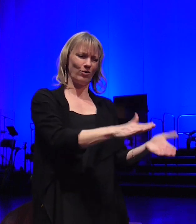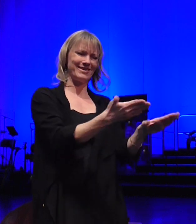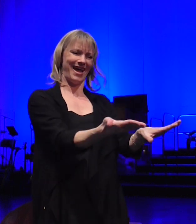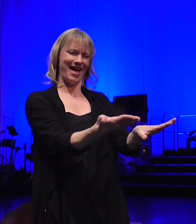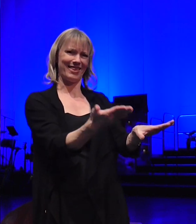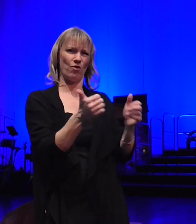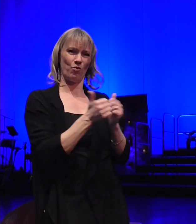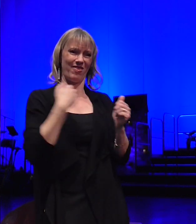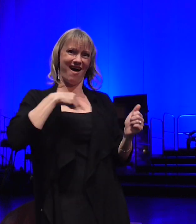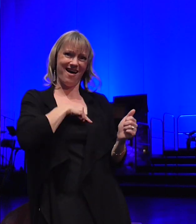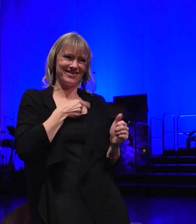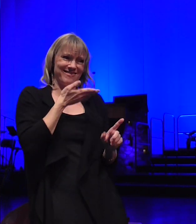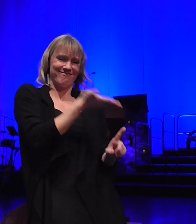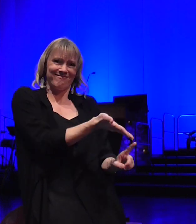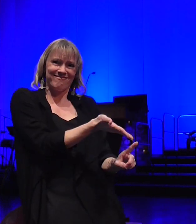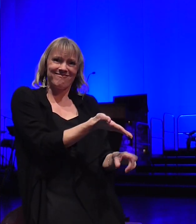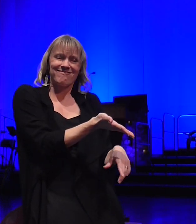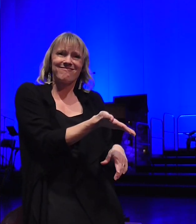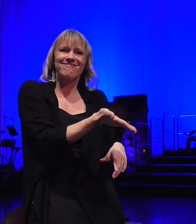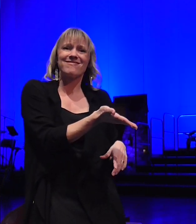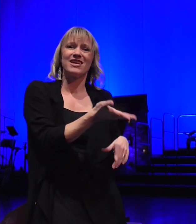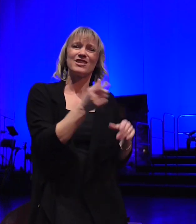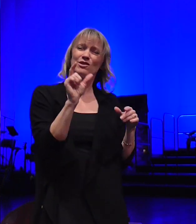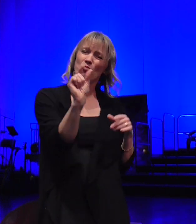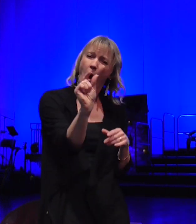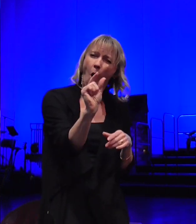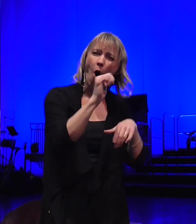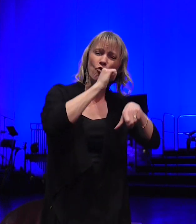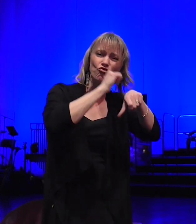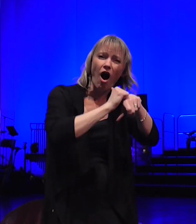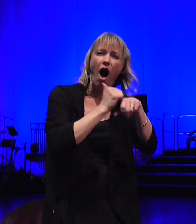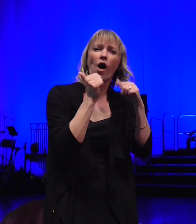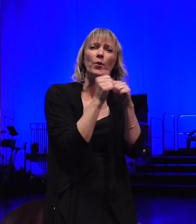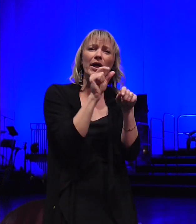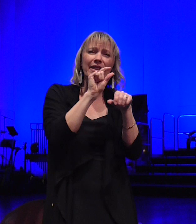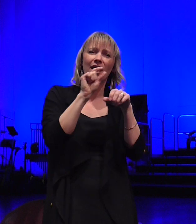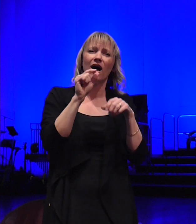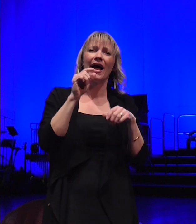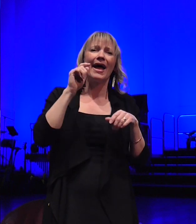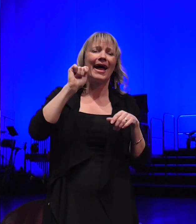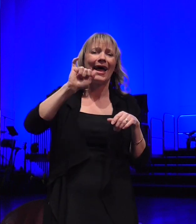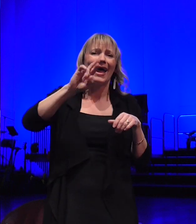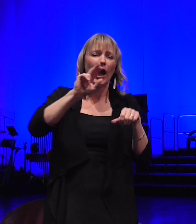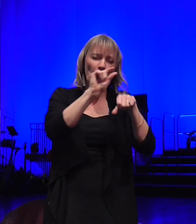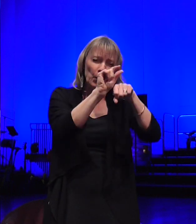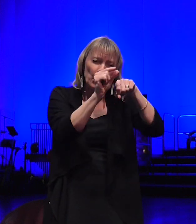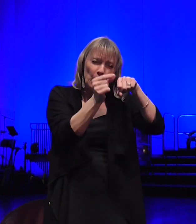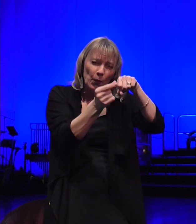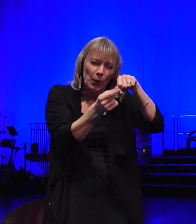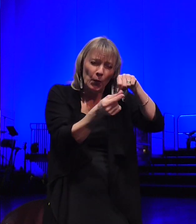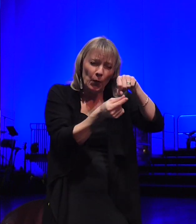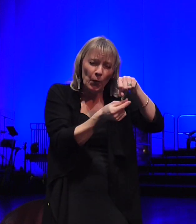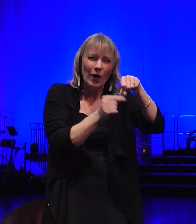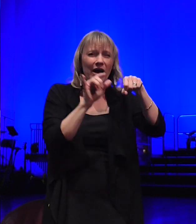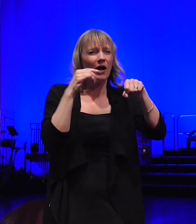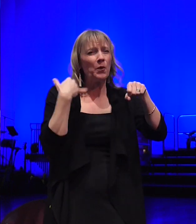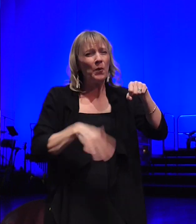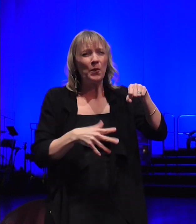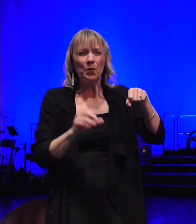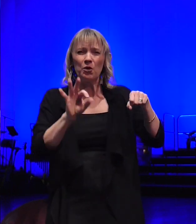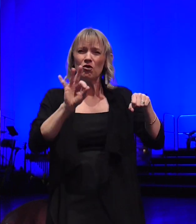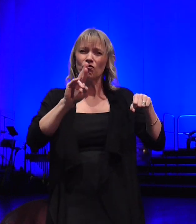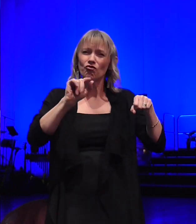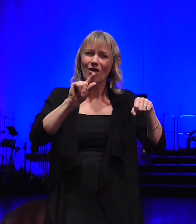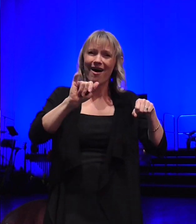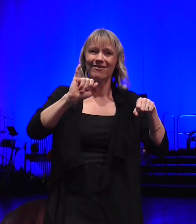it. It's a little tiny rock with an onion skin air around it. That's how fragile it all is. It's